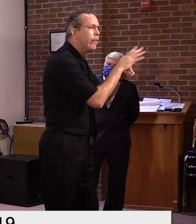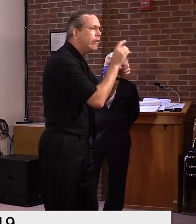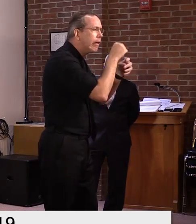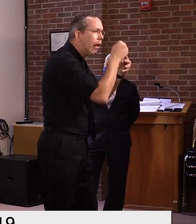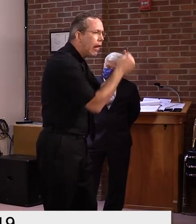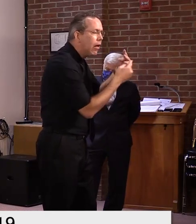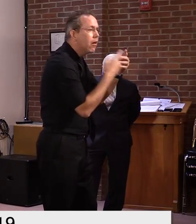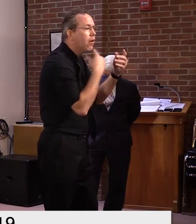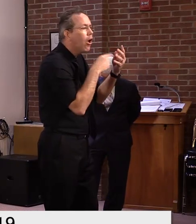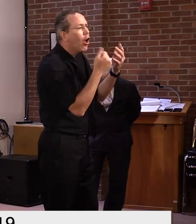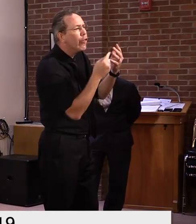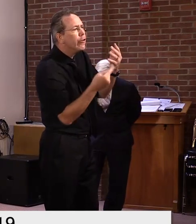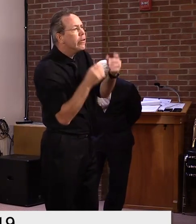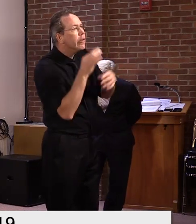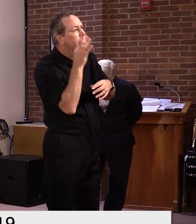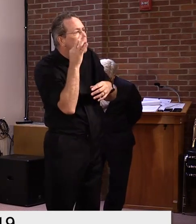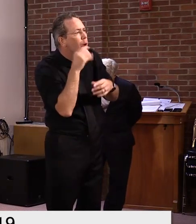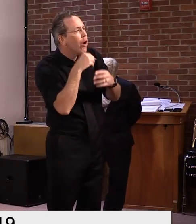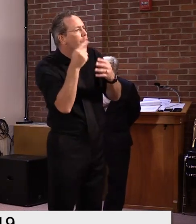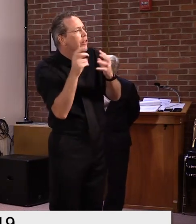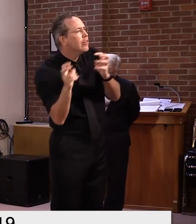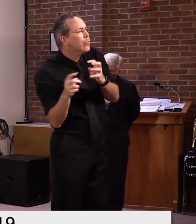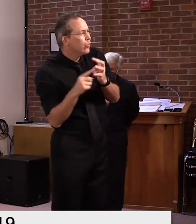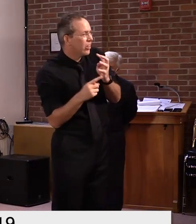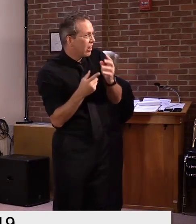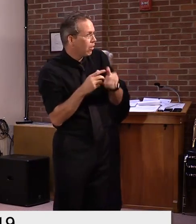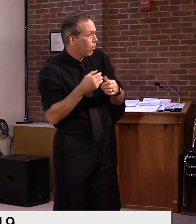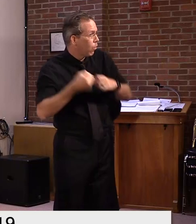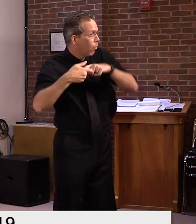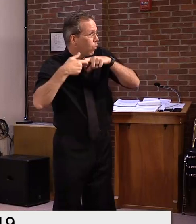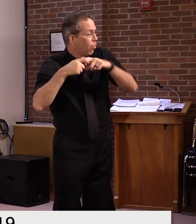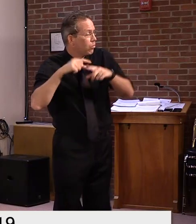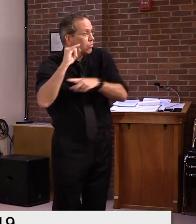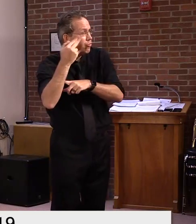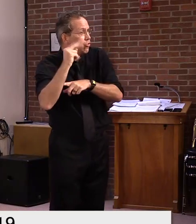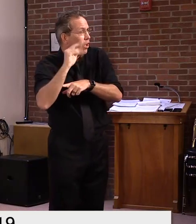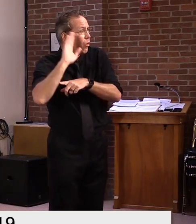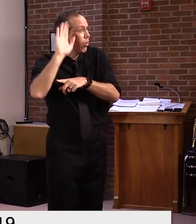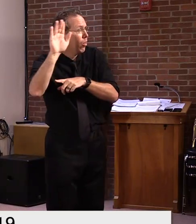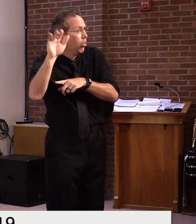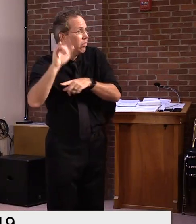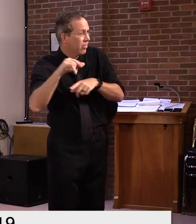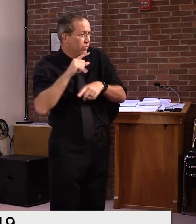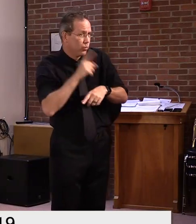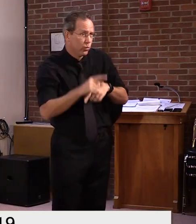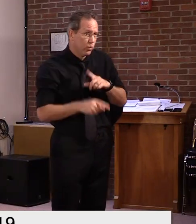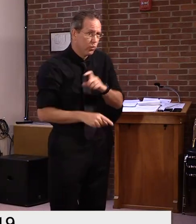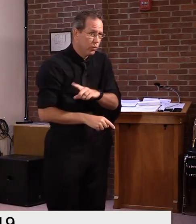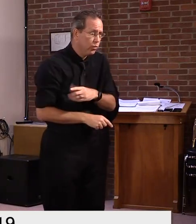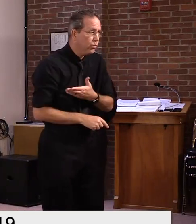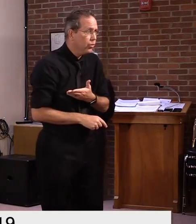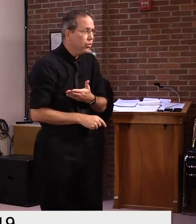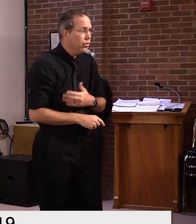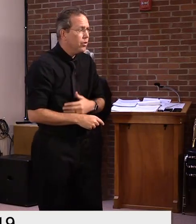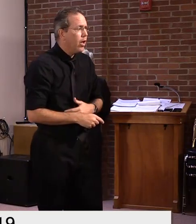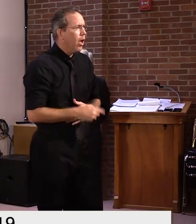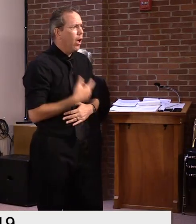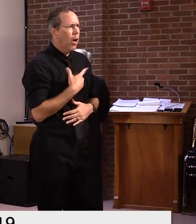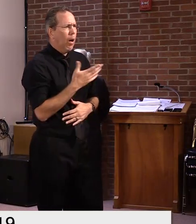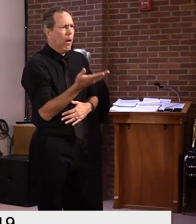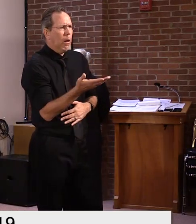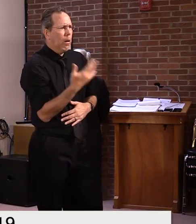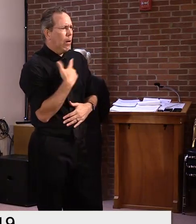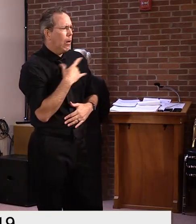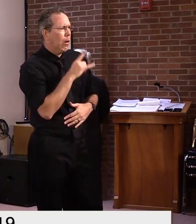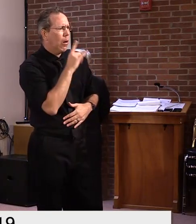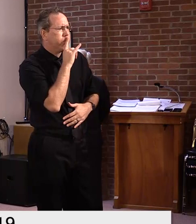prioritize the COVID-related issues that we're facing. That seems to be, from my perspective, the highest priority. And